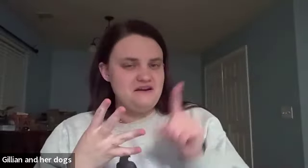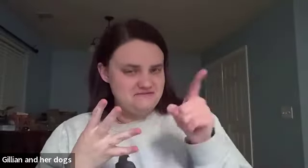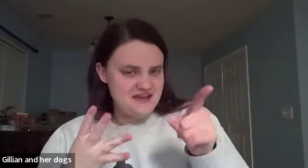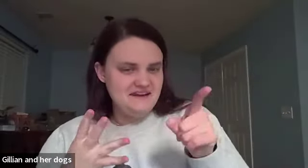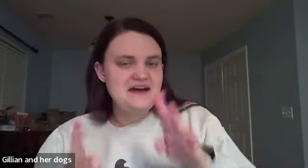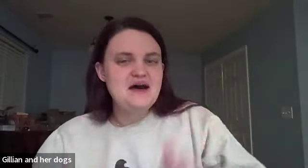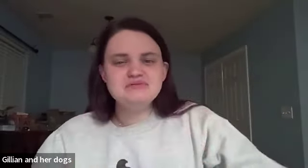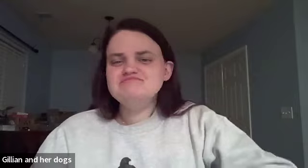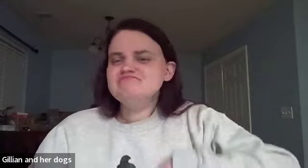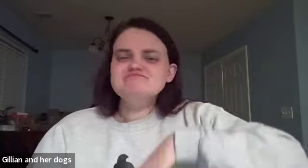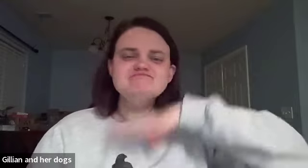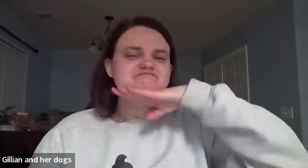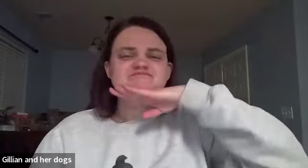our fed up.